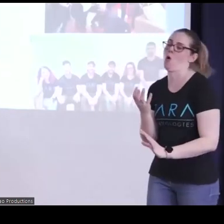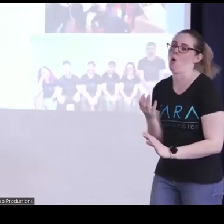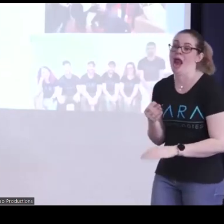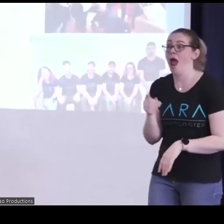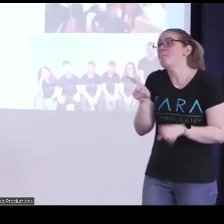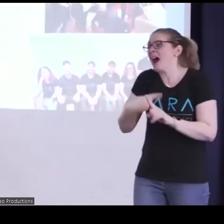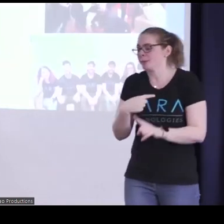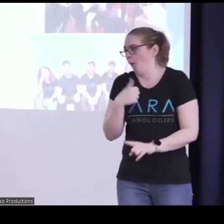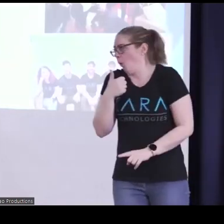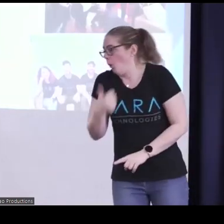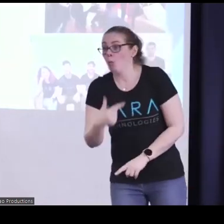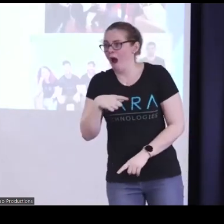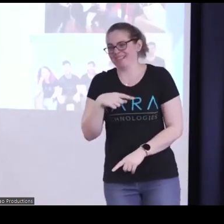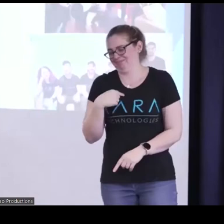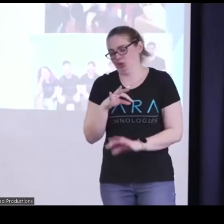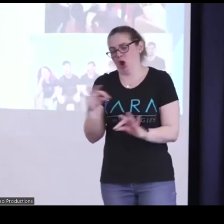It's pretty impressive.